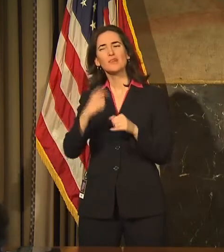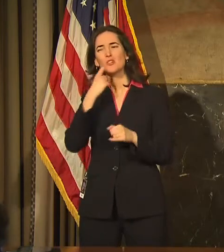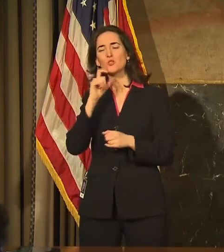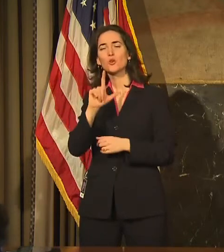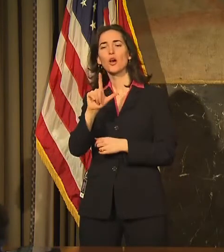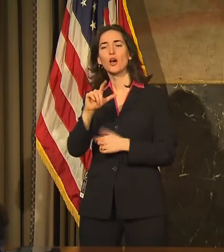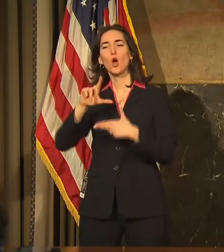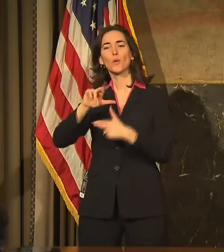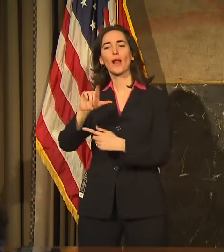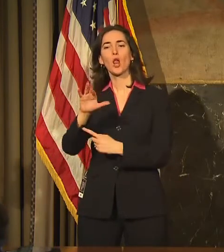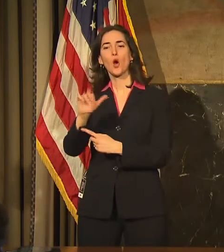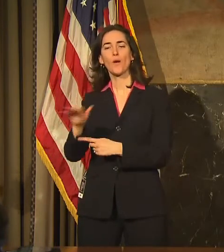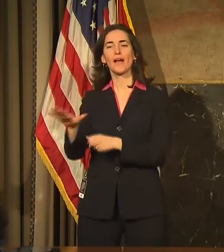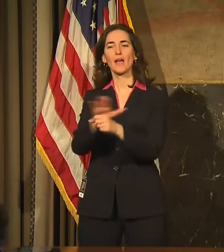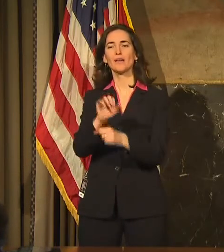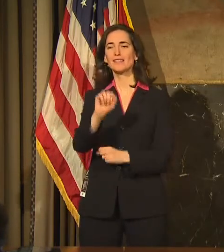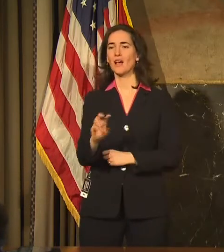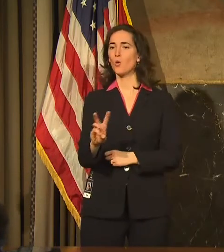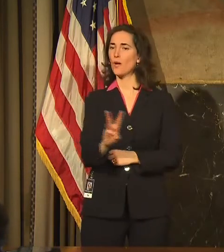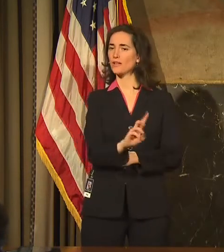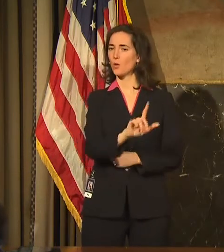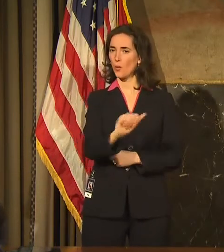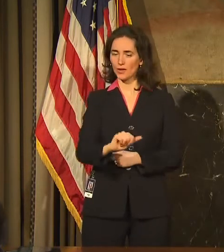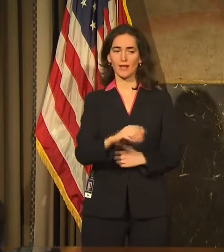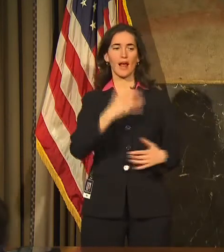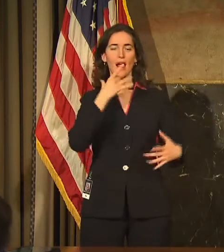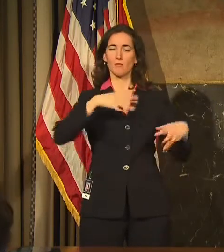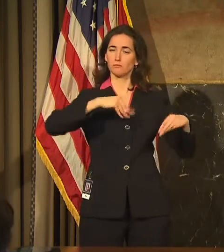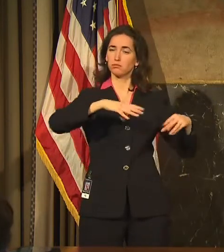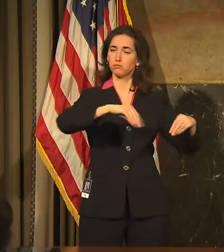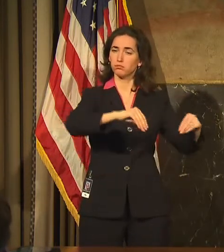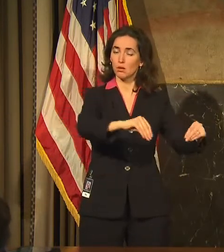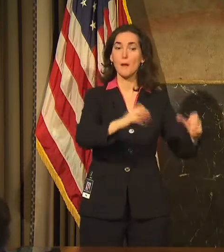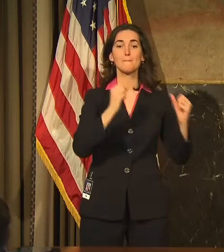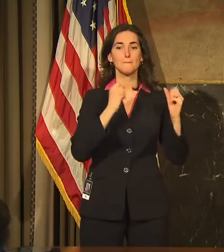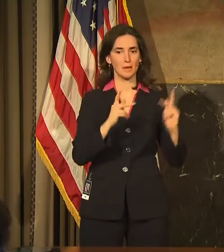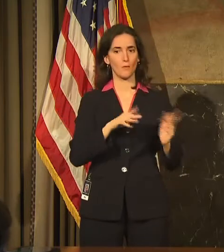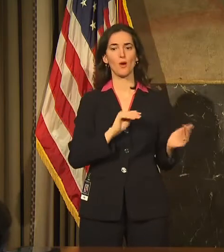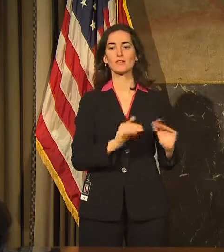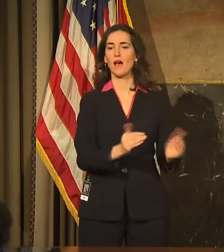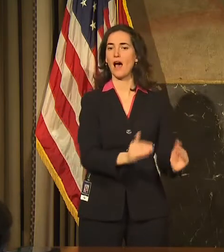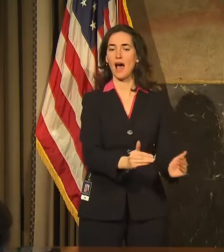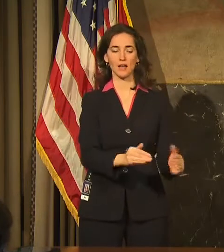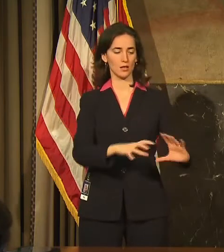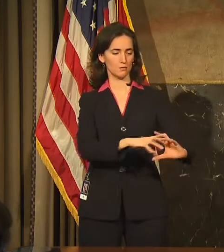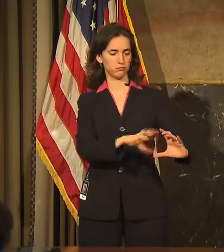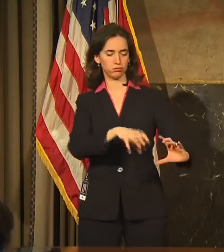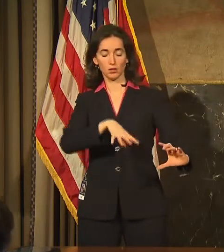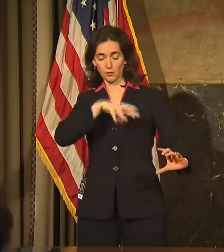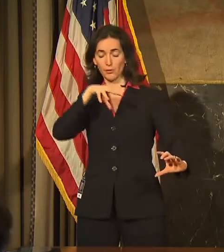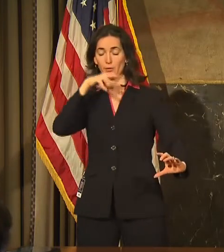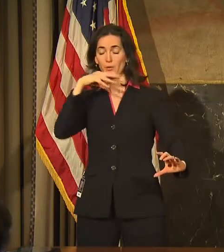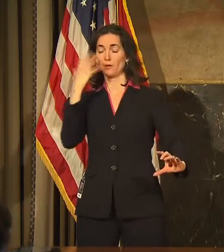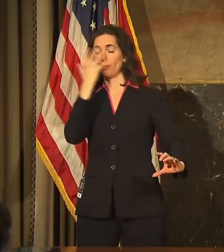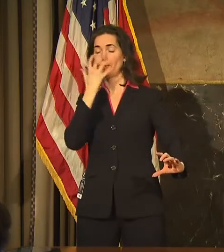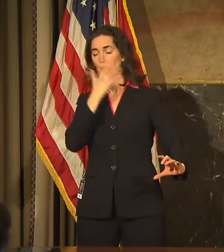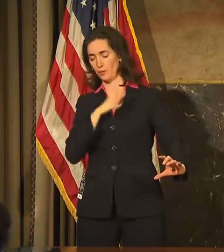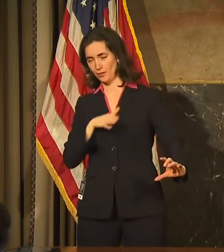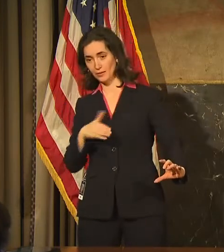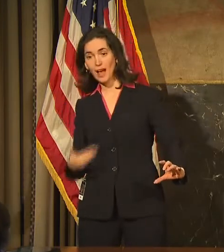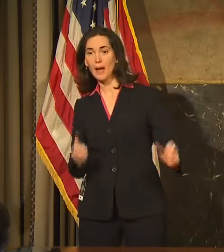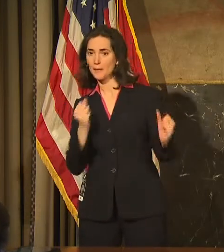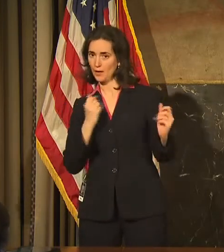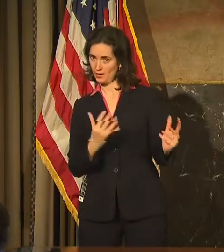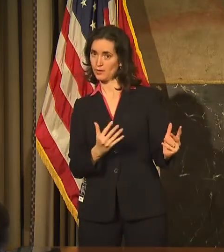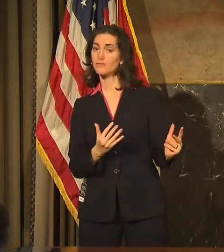power outages in the southwest part of the state, we had a number of people, unfortunately, die from carbon monoxide poisoning. So I do want to ask families, if